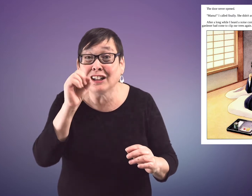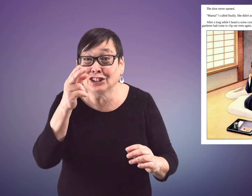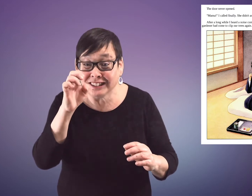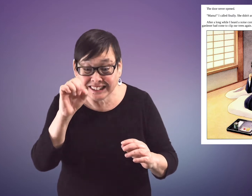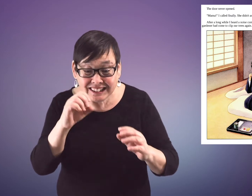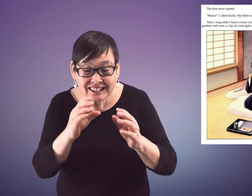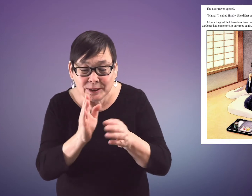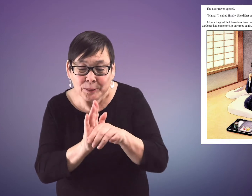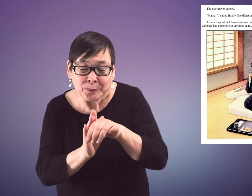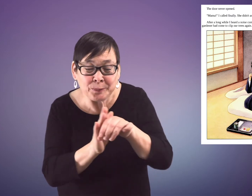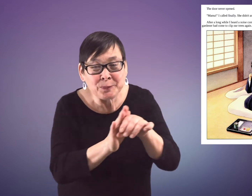radishes.